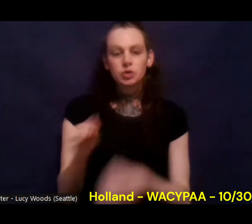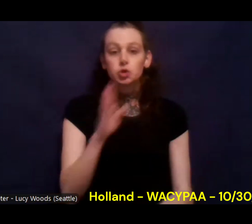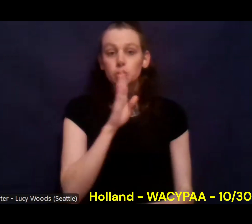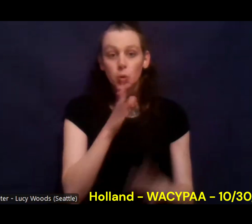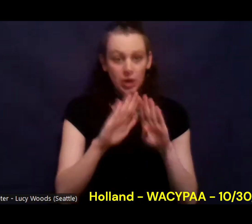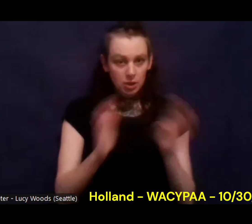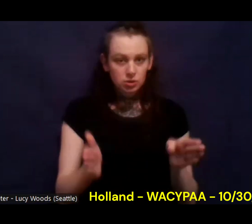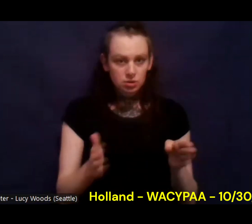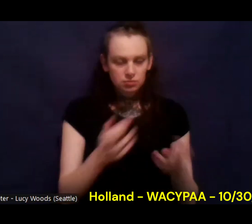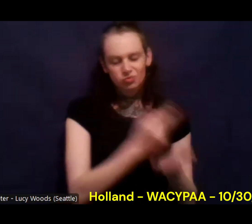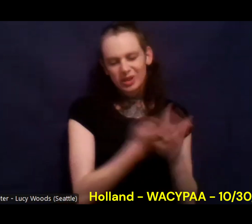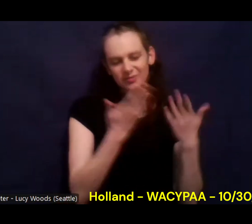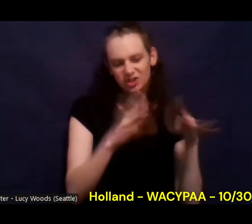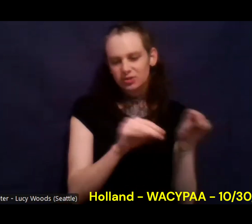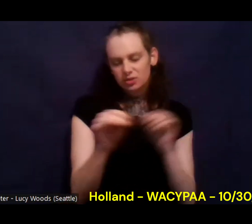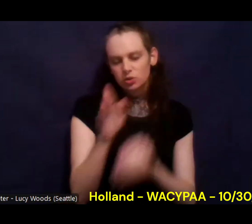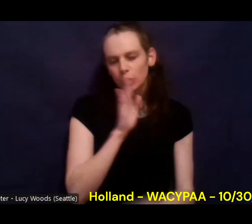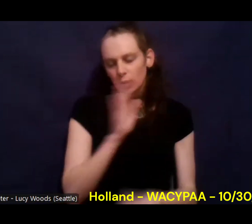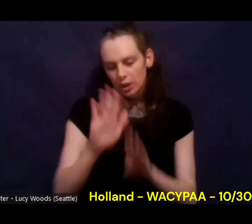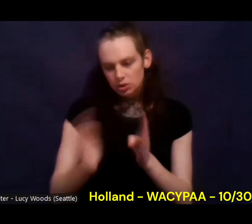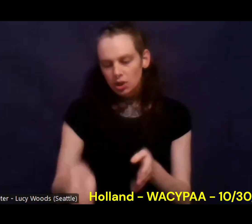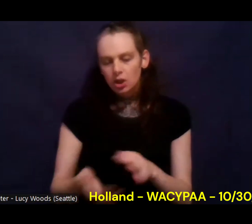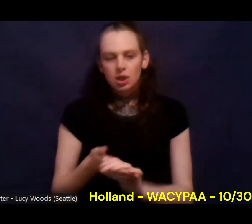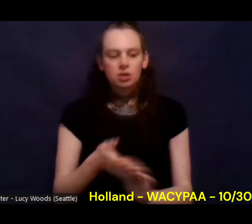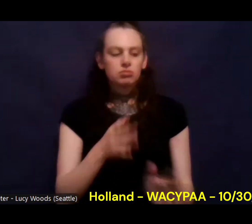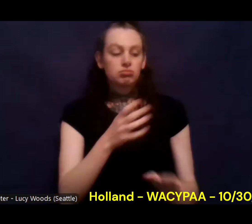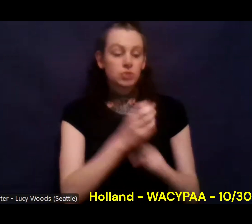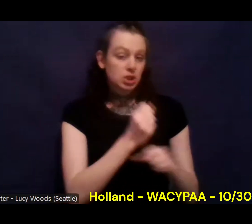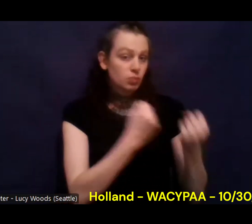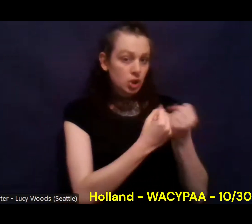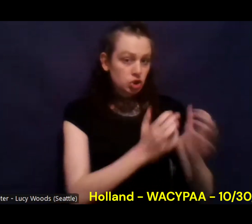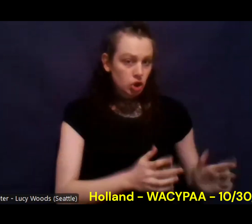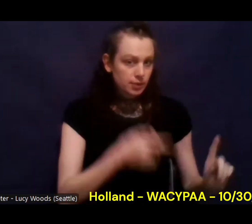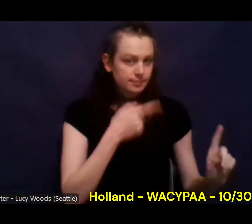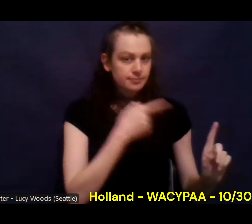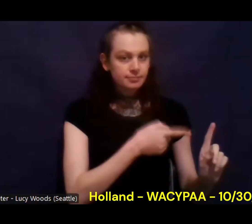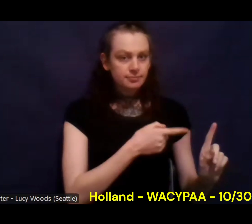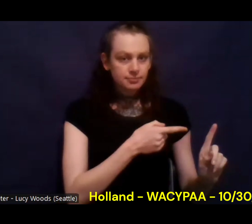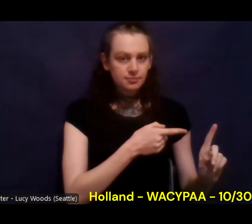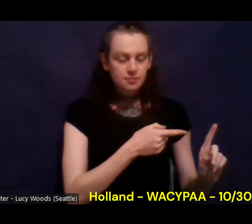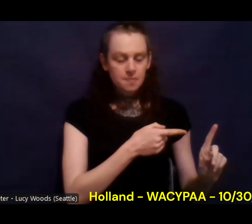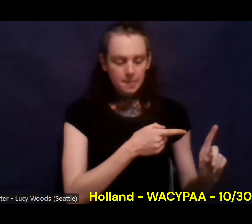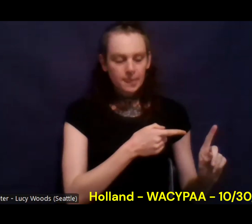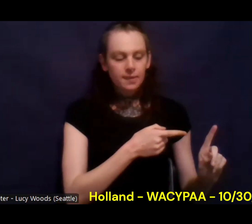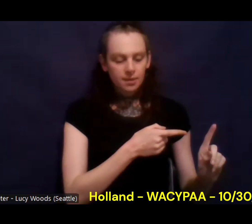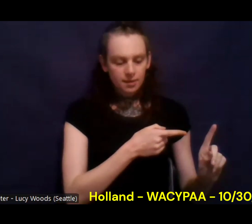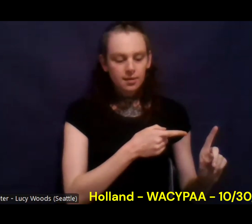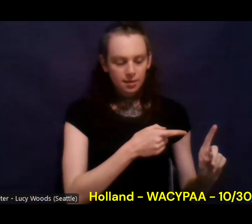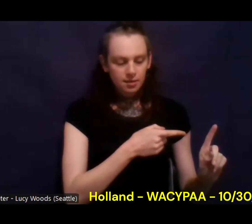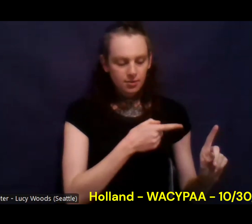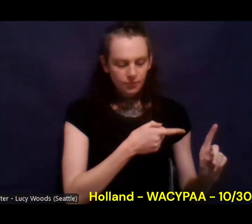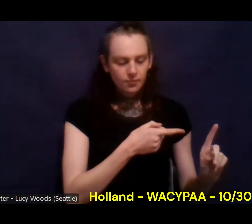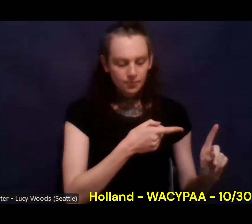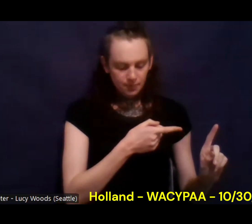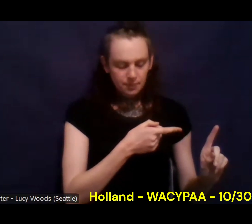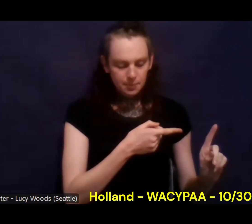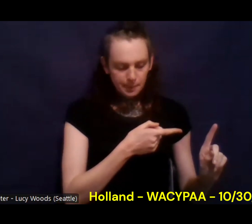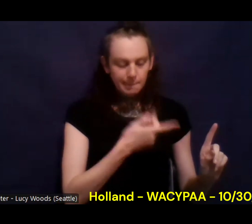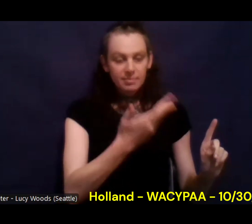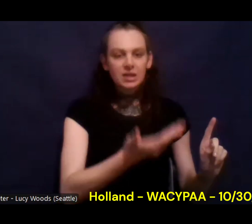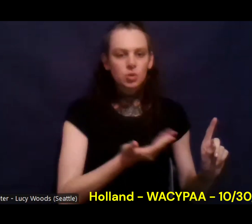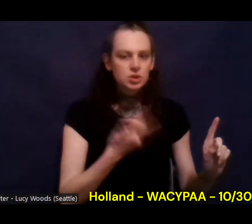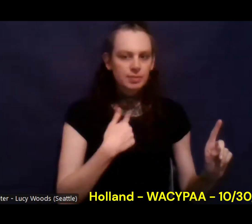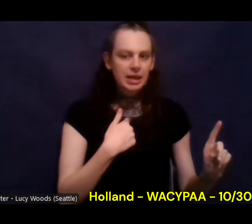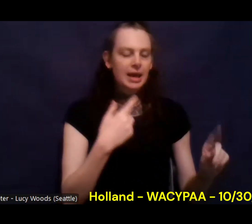treatment and I got a sponsor. And my sponsor I got during treatment, he was introduced to me. And I remember the first time I